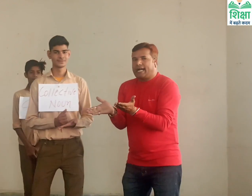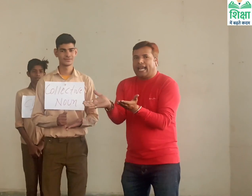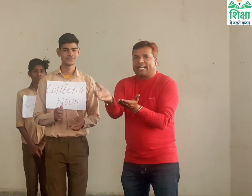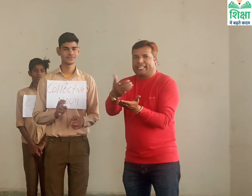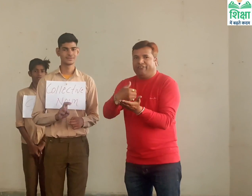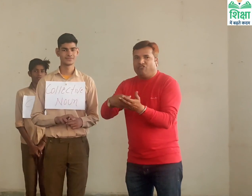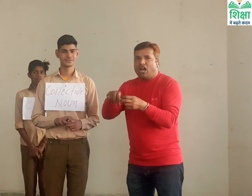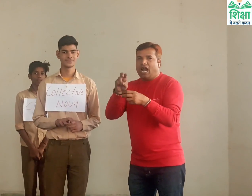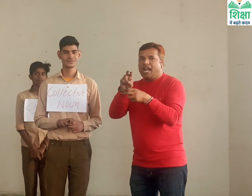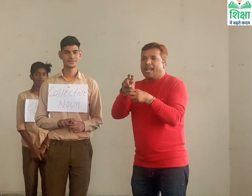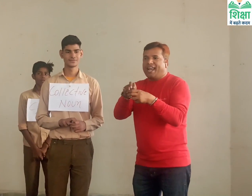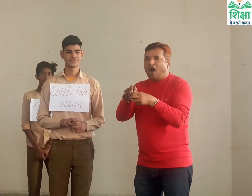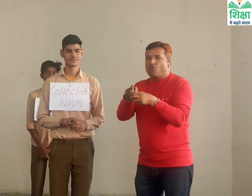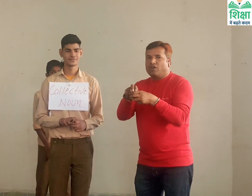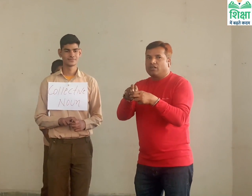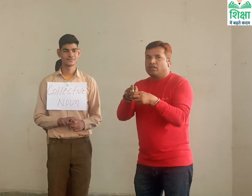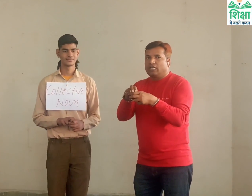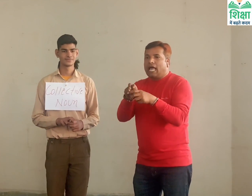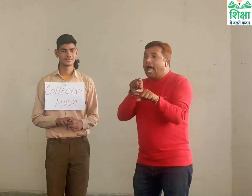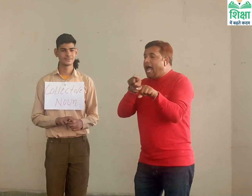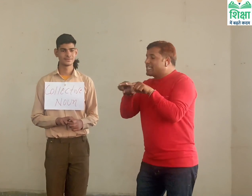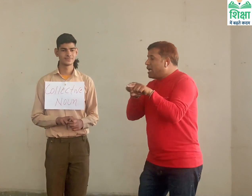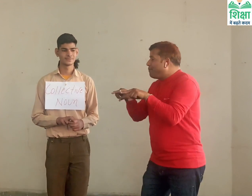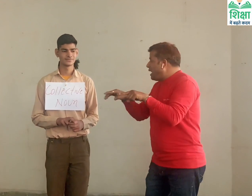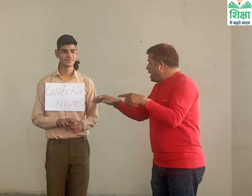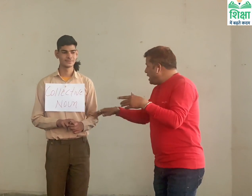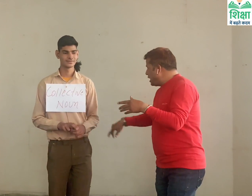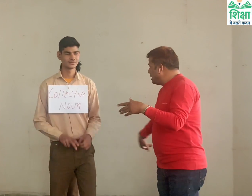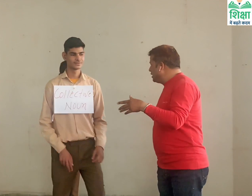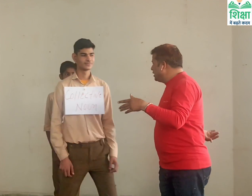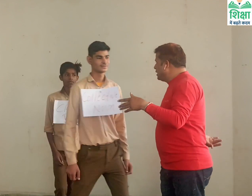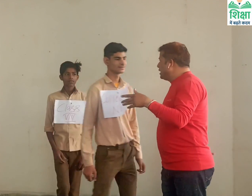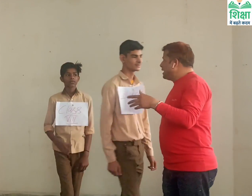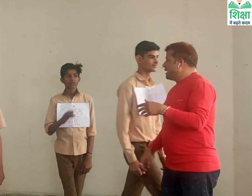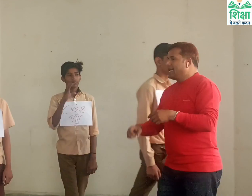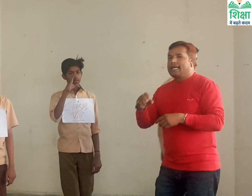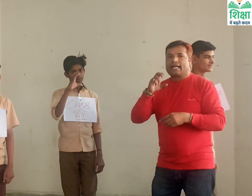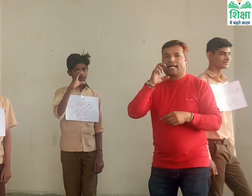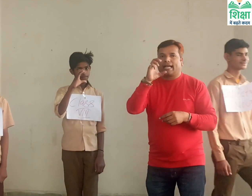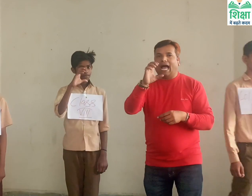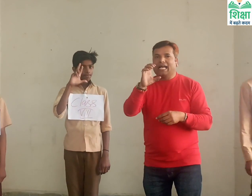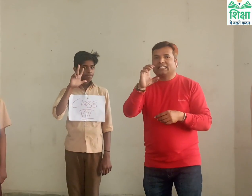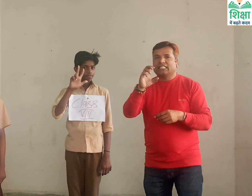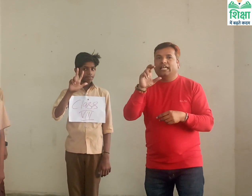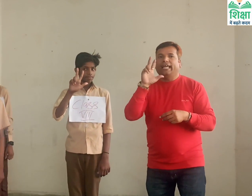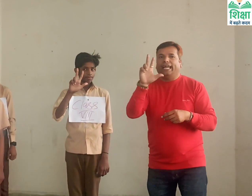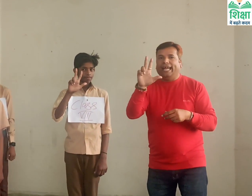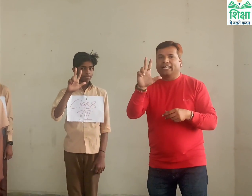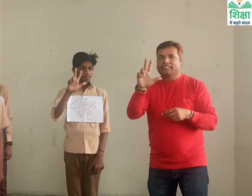collective, noun, example, class, air,